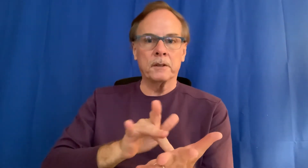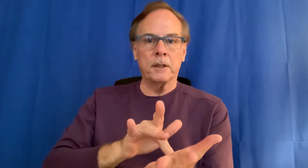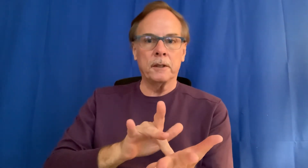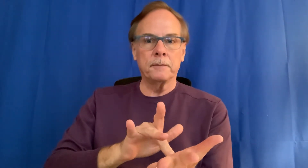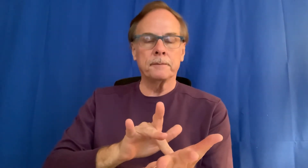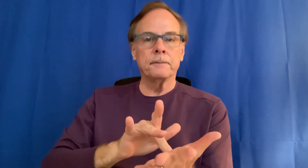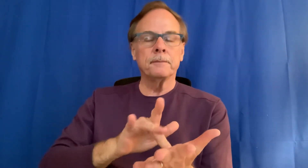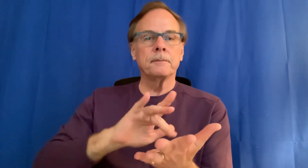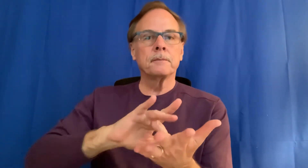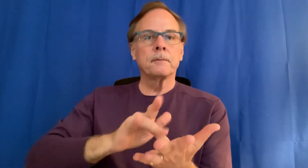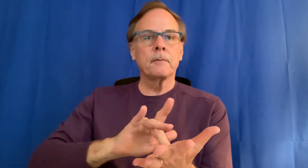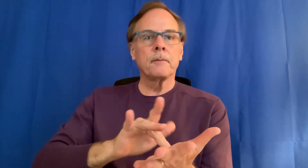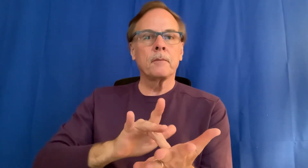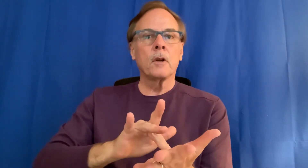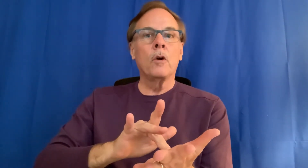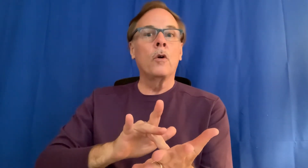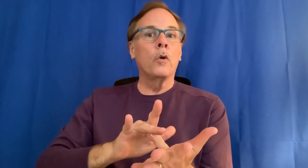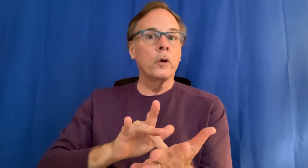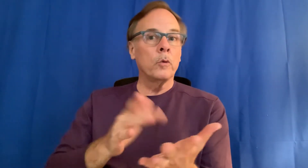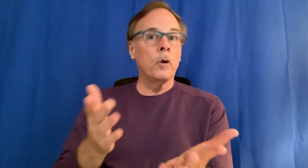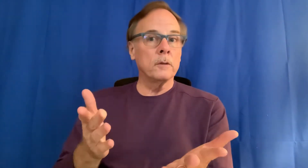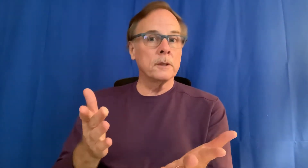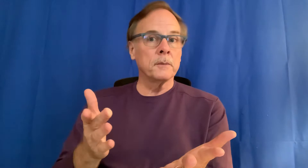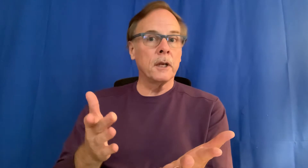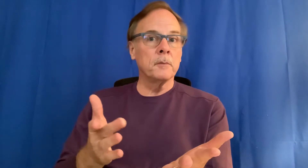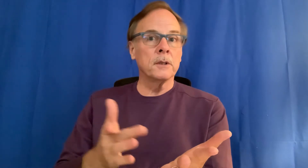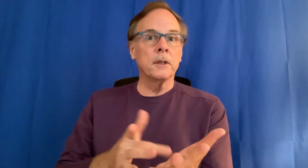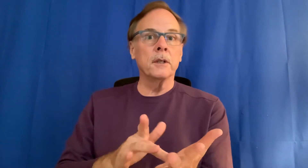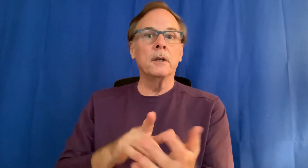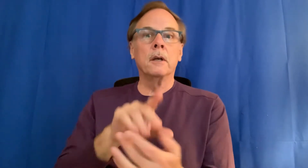pharmacy. Or you will sometimes see